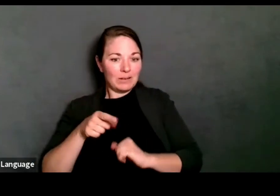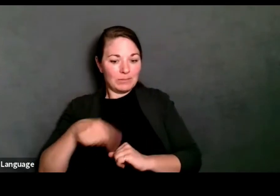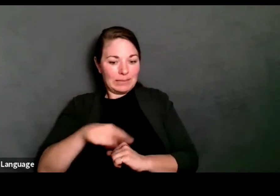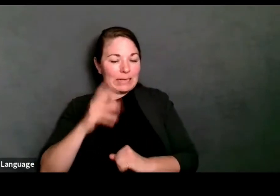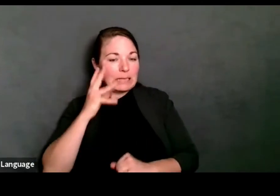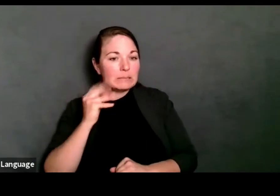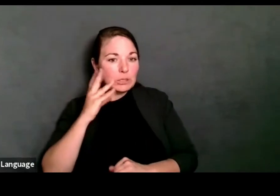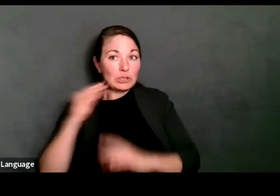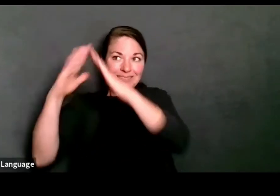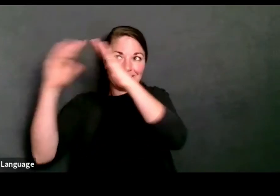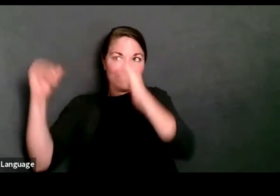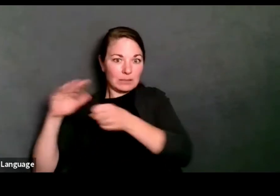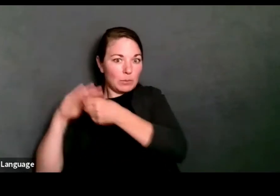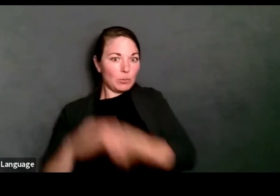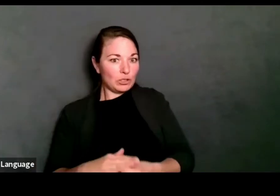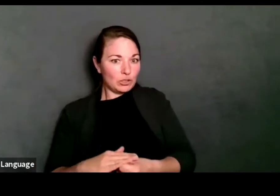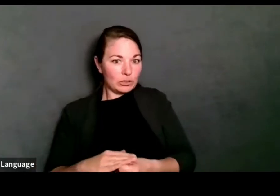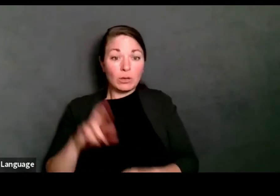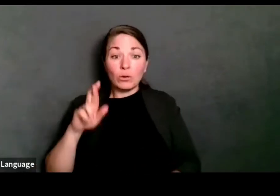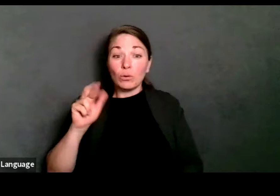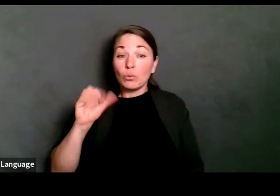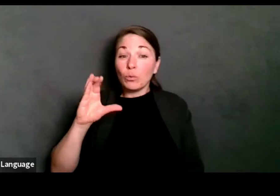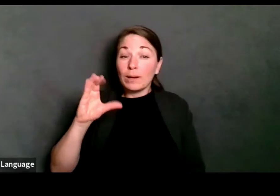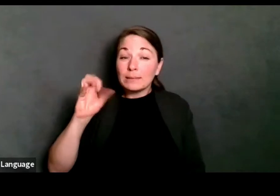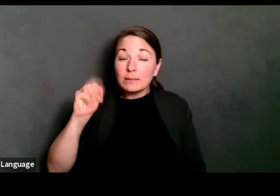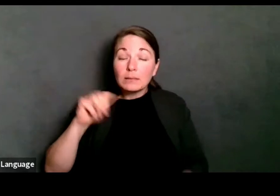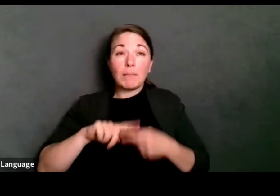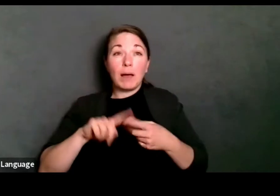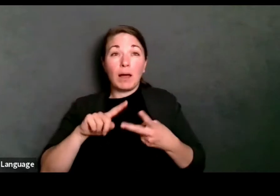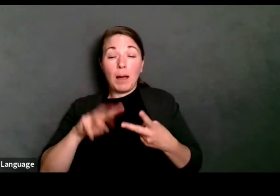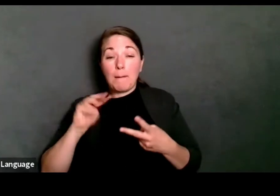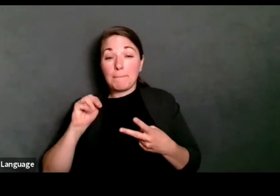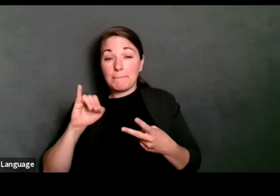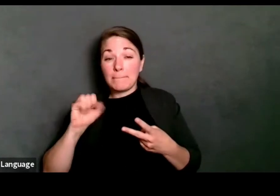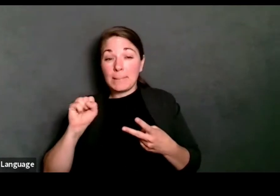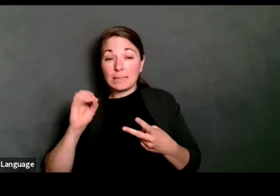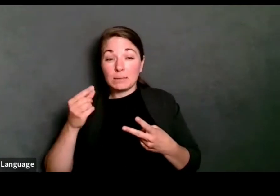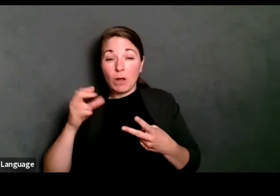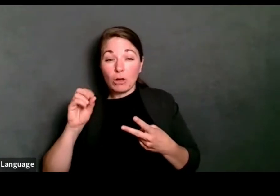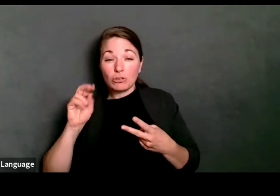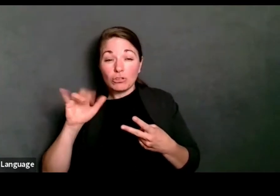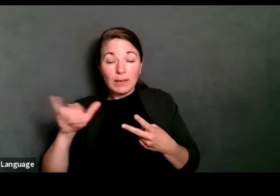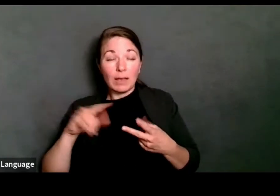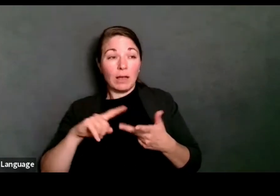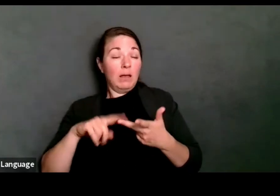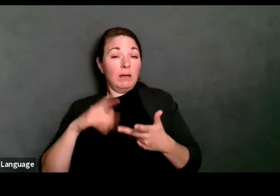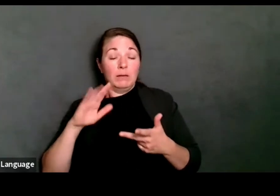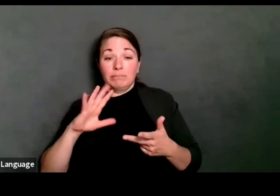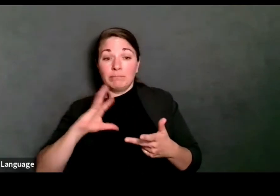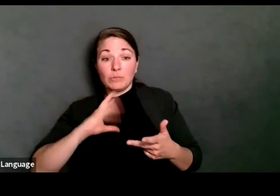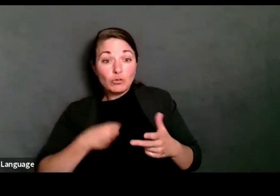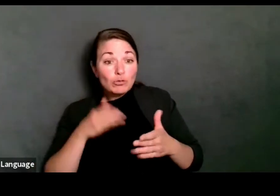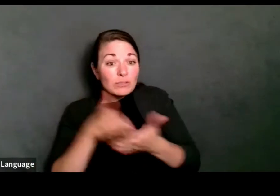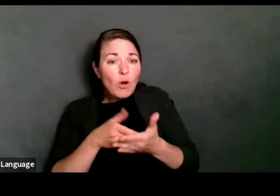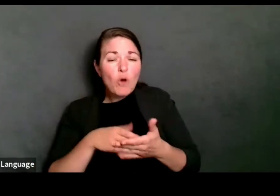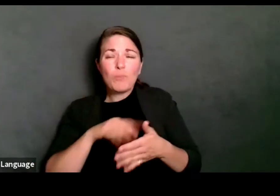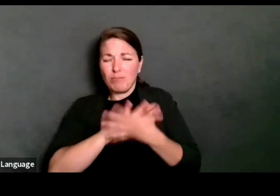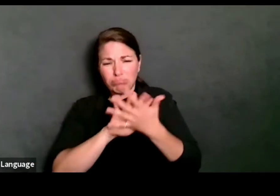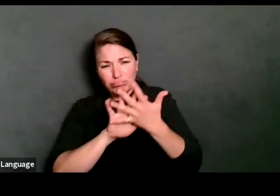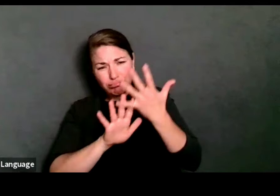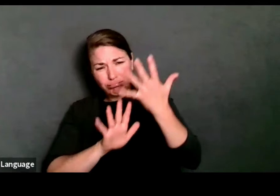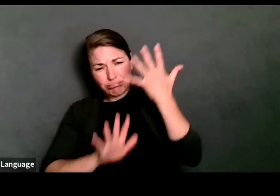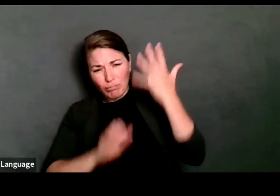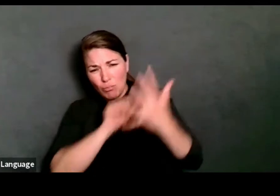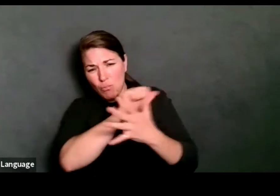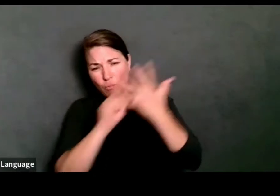oppression. Structural and institutional racism, misogyny, ableism, transphobia, anti-Semitism, xenophobia,